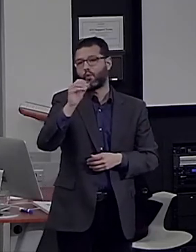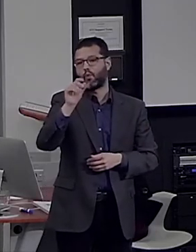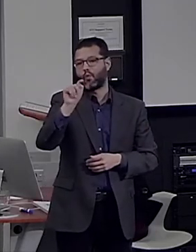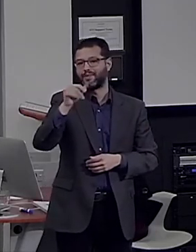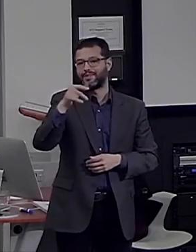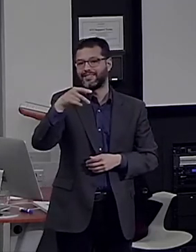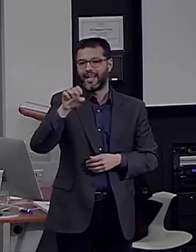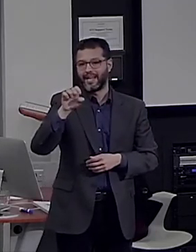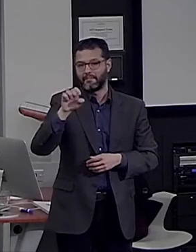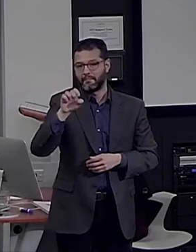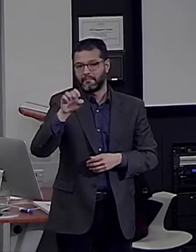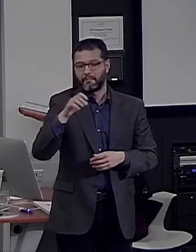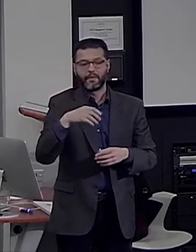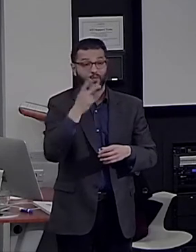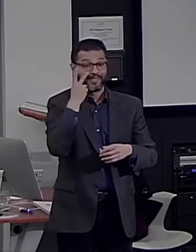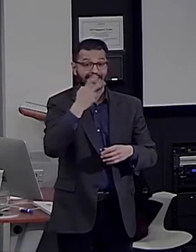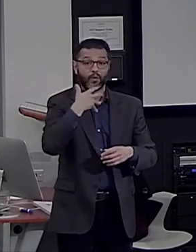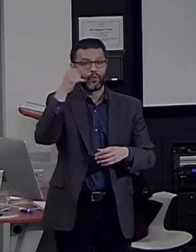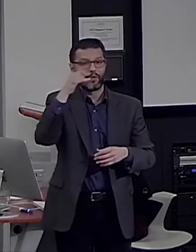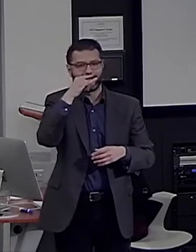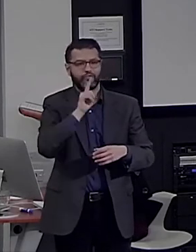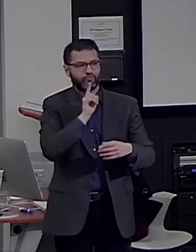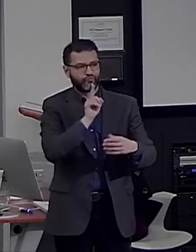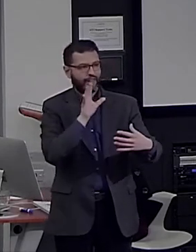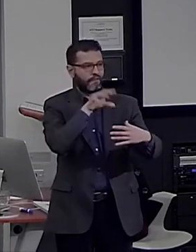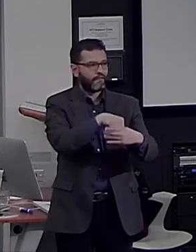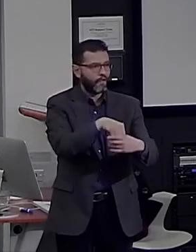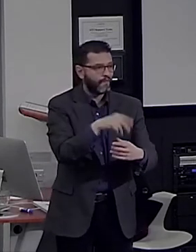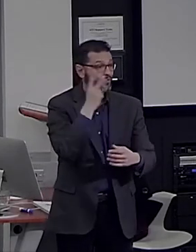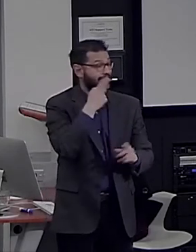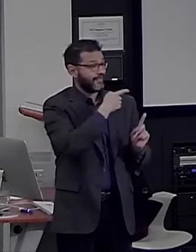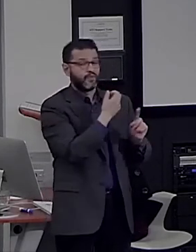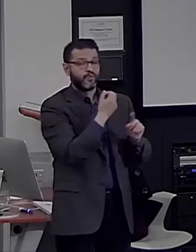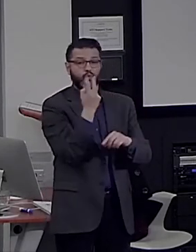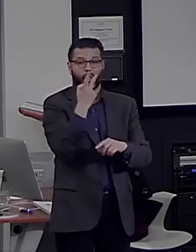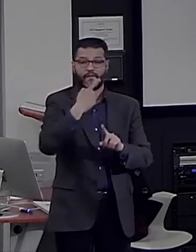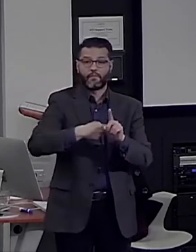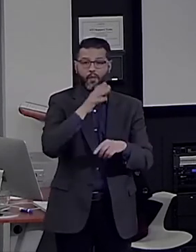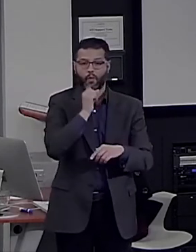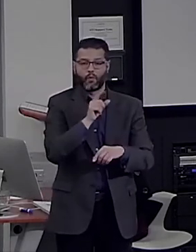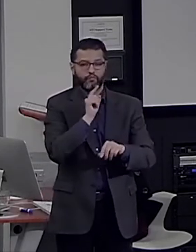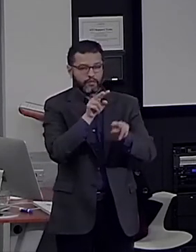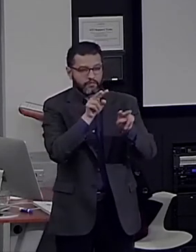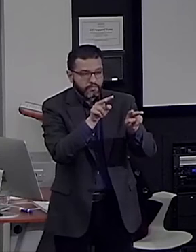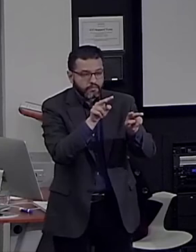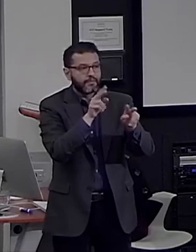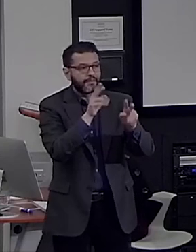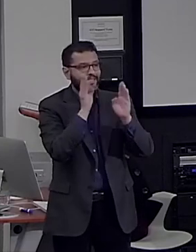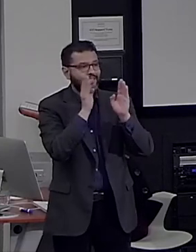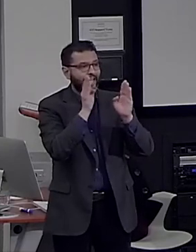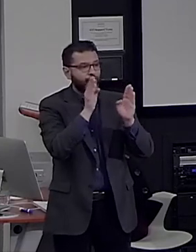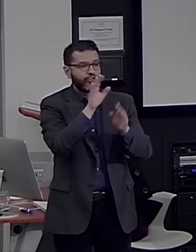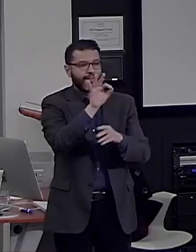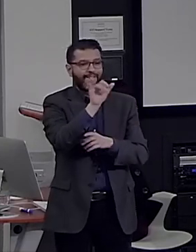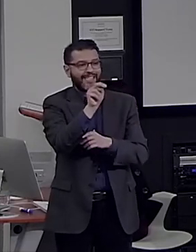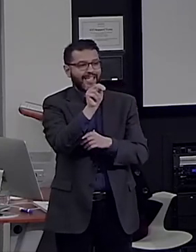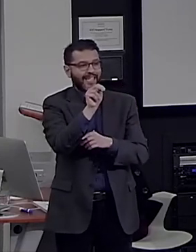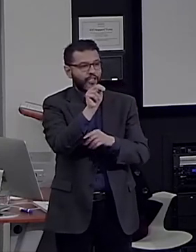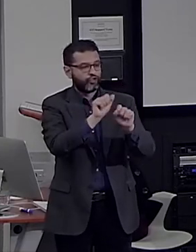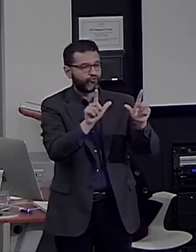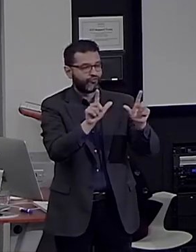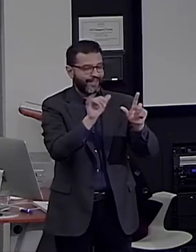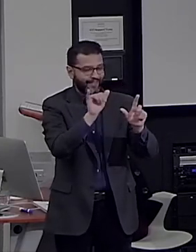even older children are very engaged this baby this child a 12 month old is looking at the attention fixation screen the smaller screen